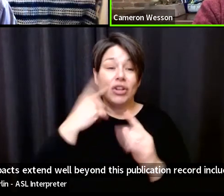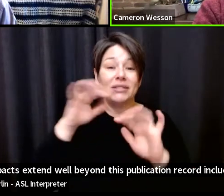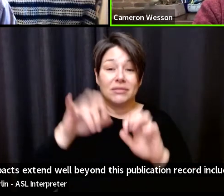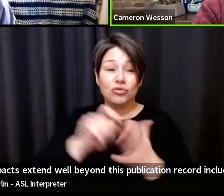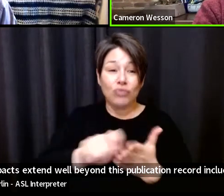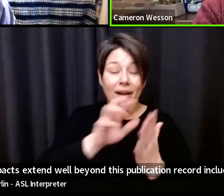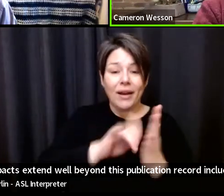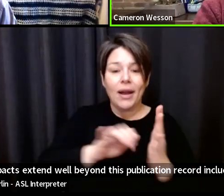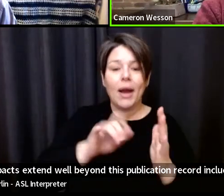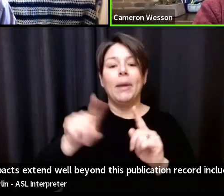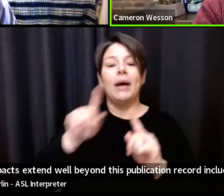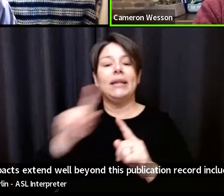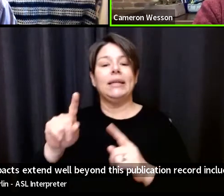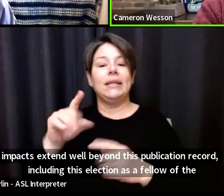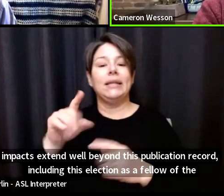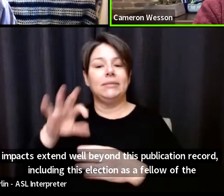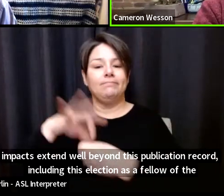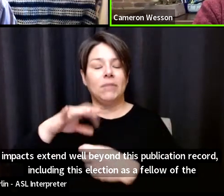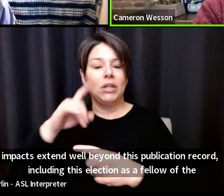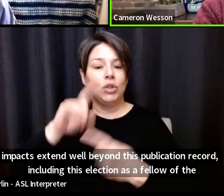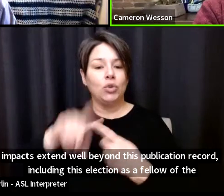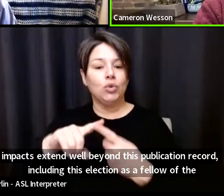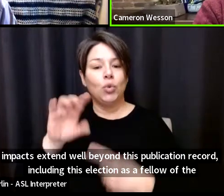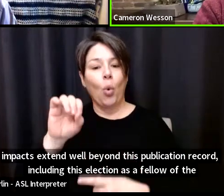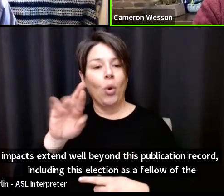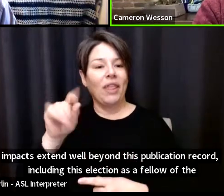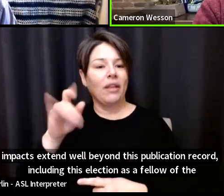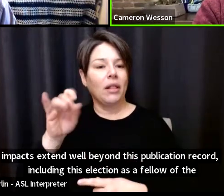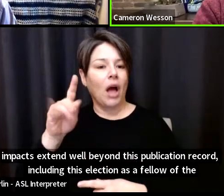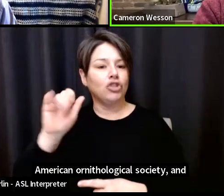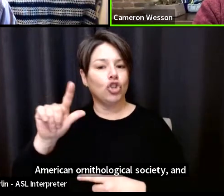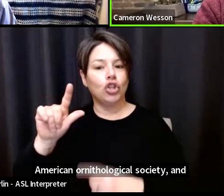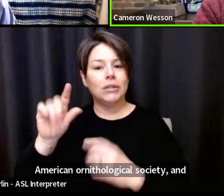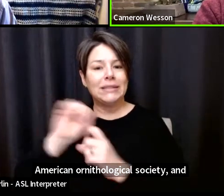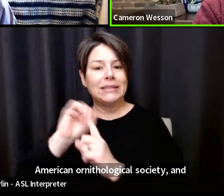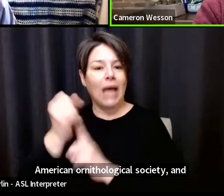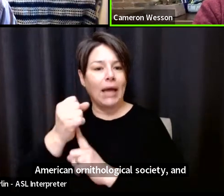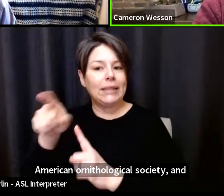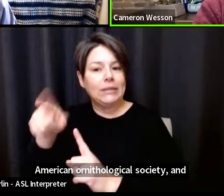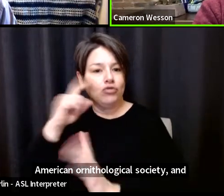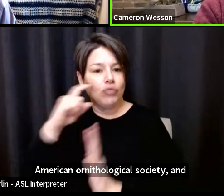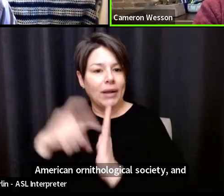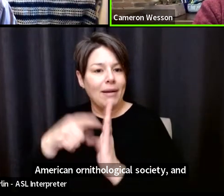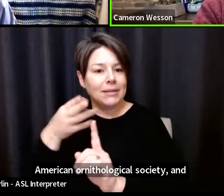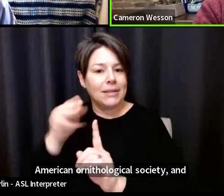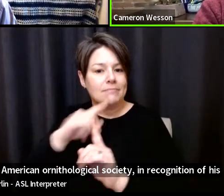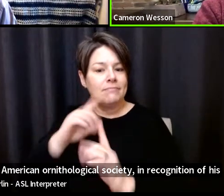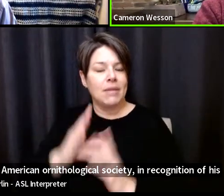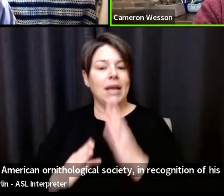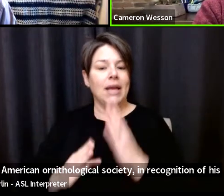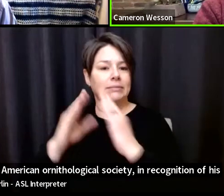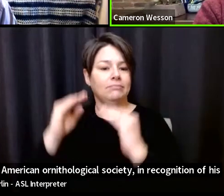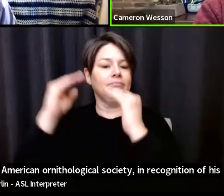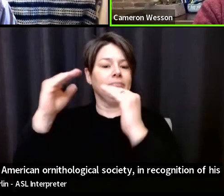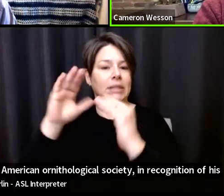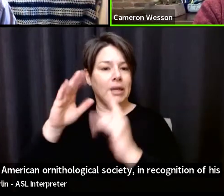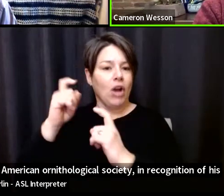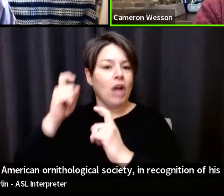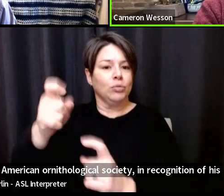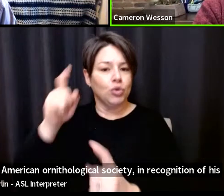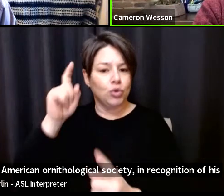his election as a Fellow of the American Ornithological Society in recognition of his exceptional and sustained